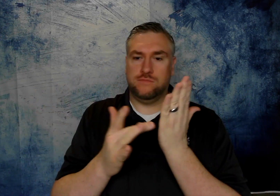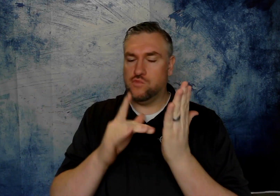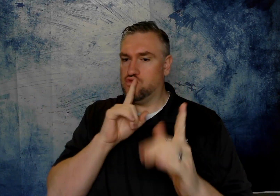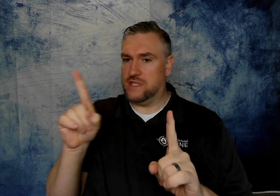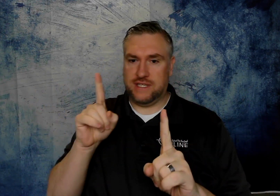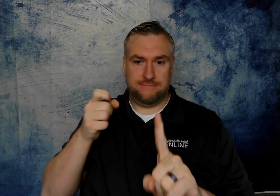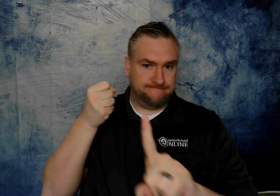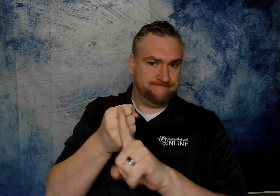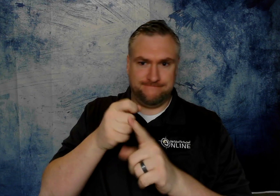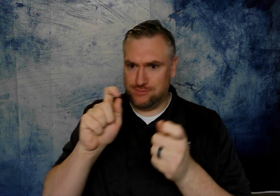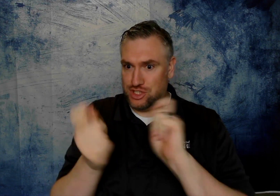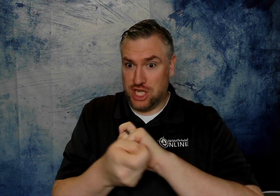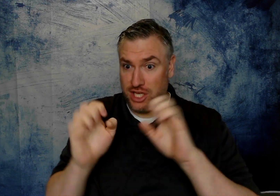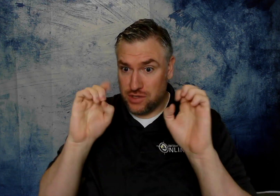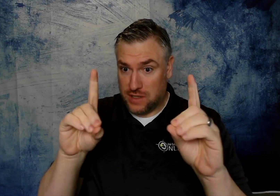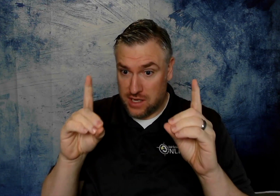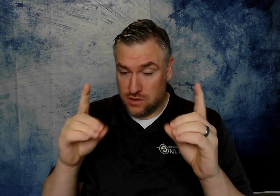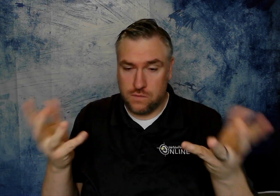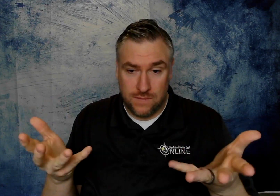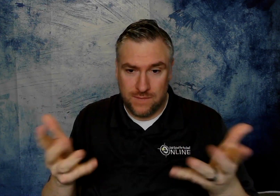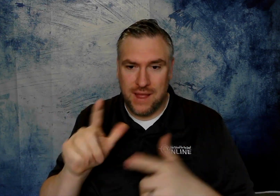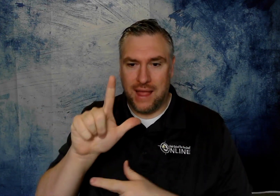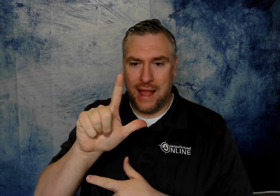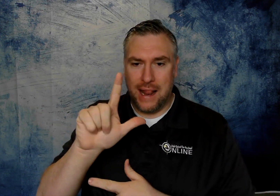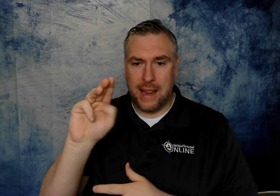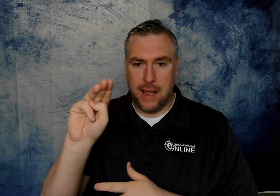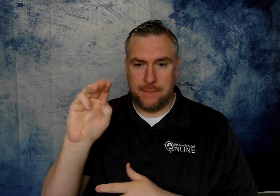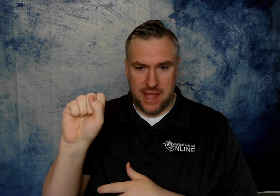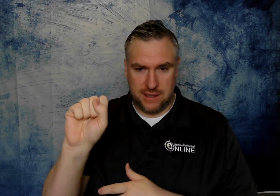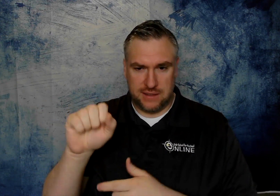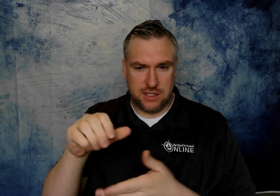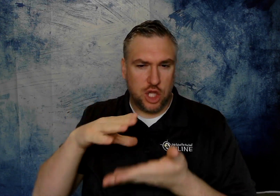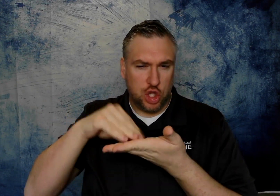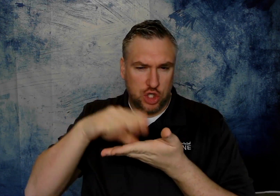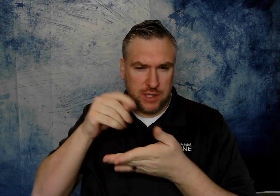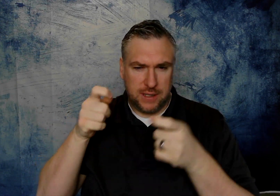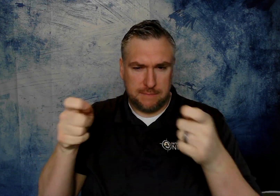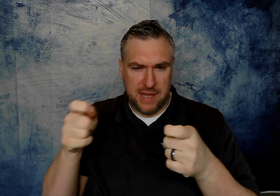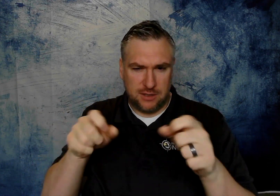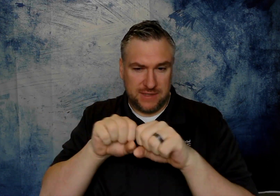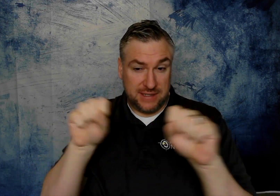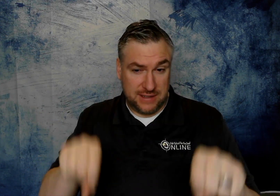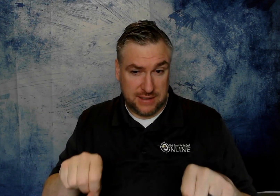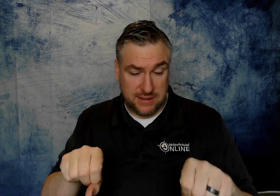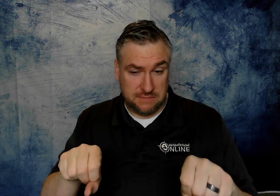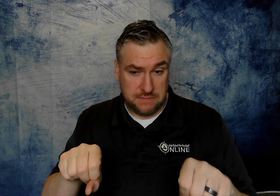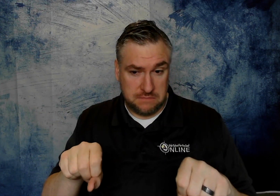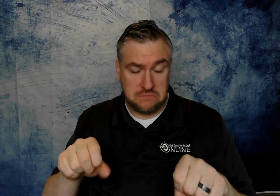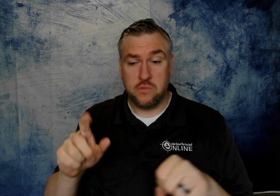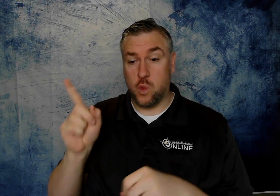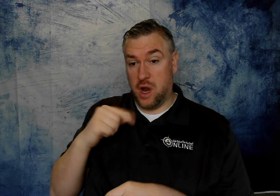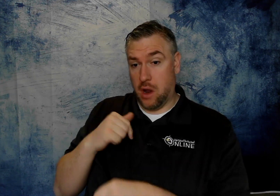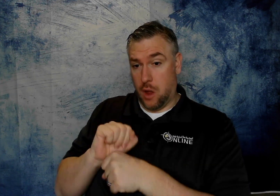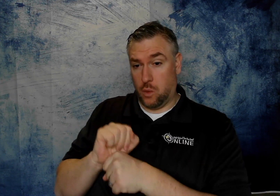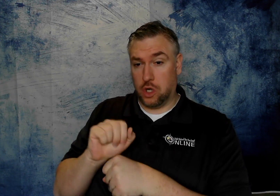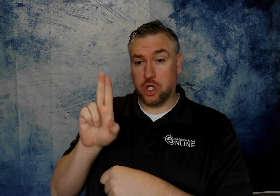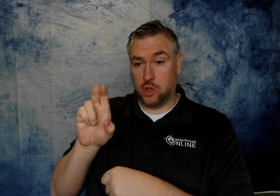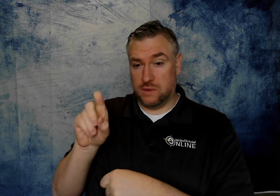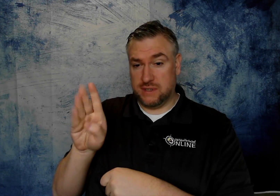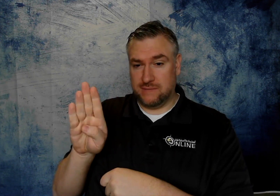one huge piece of technology that's really changed education is LMS, a learning management system. Where I work